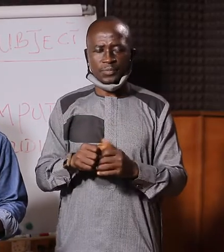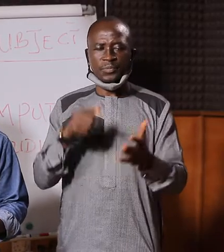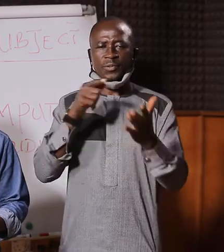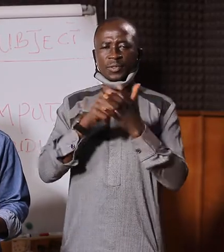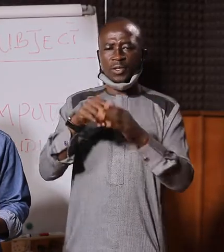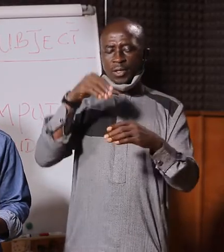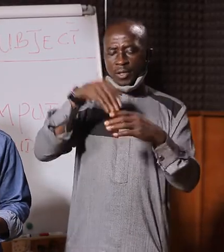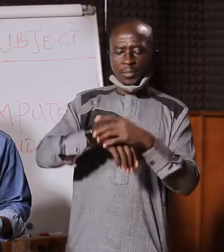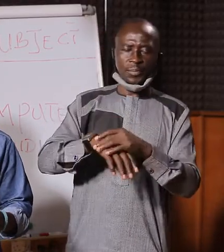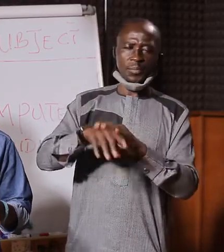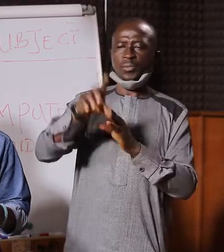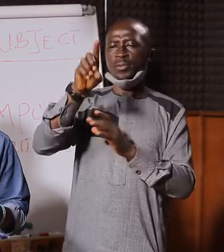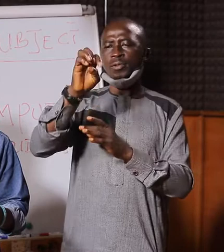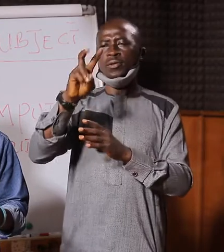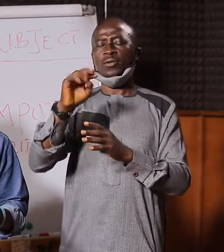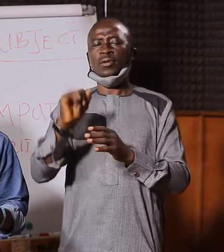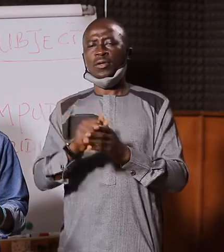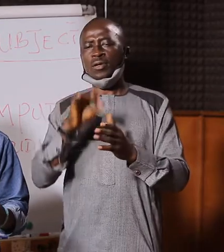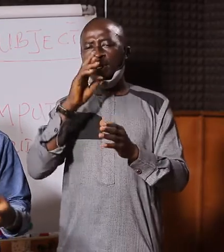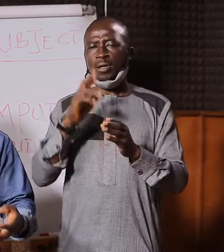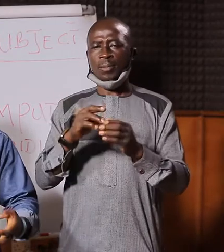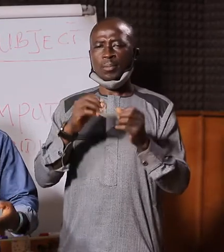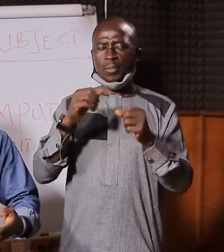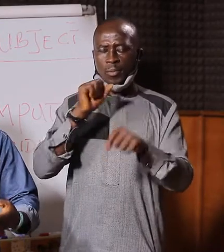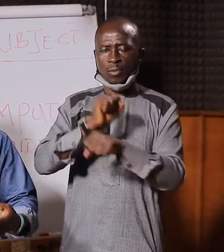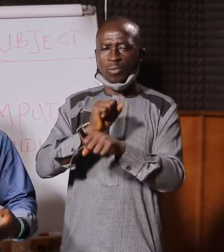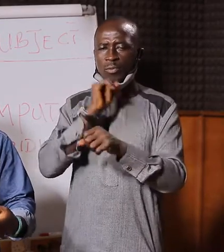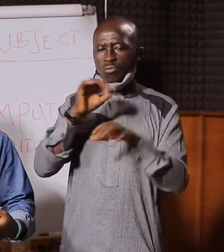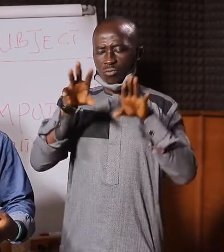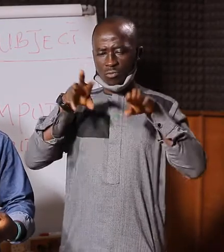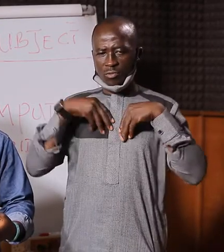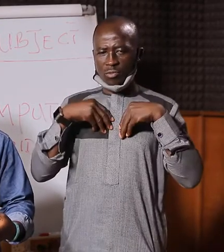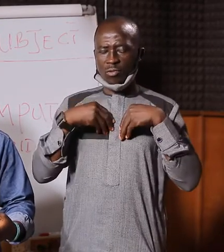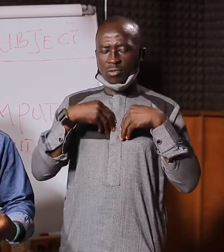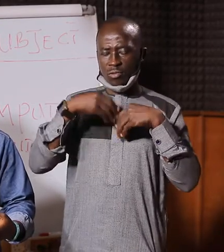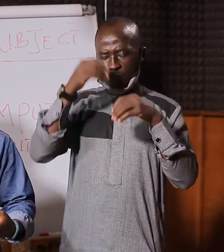These input devices, their major function is to accept data,